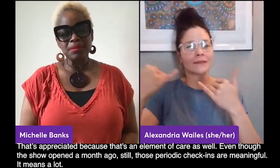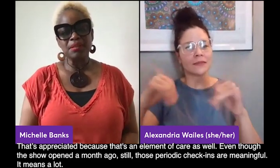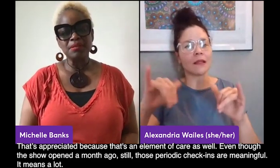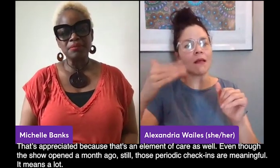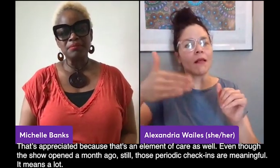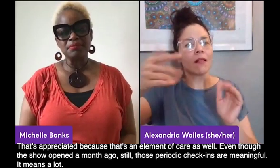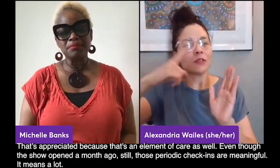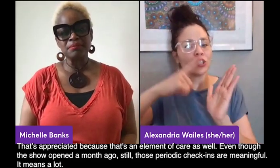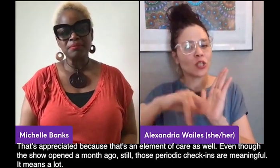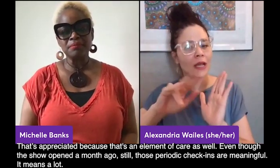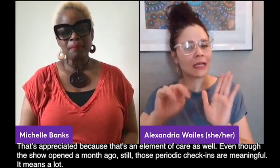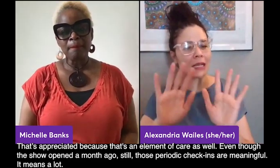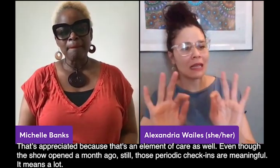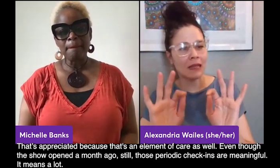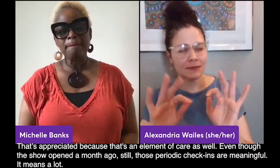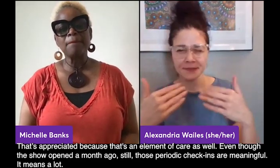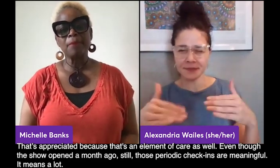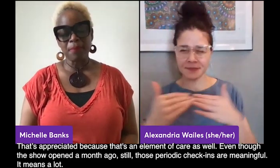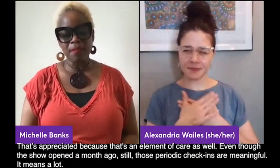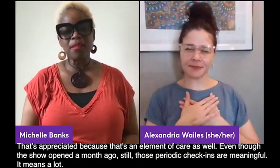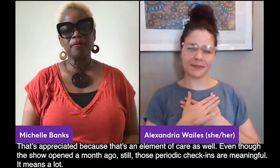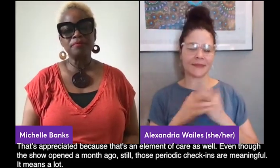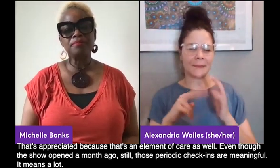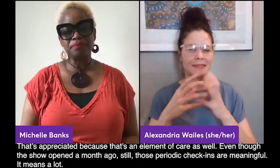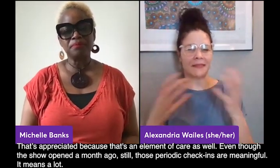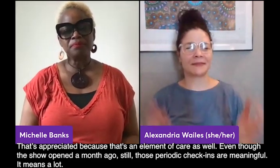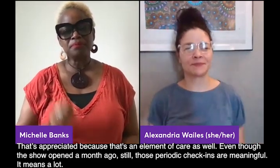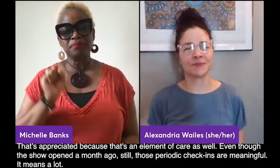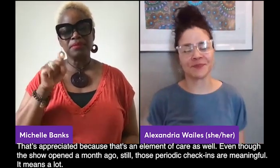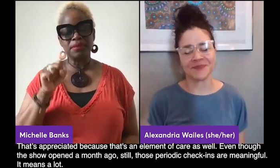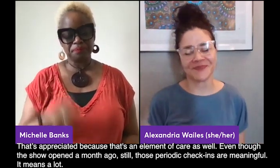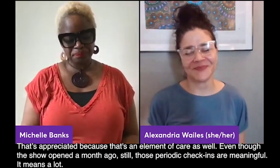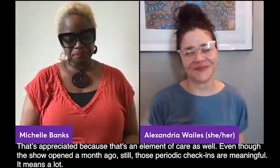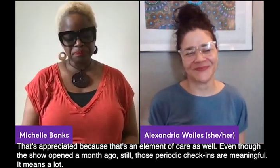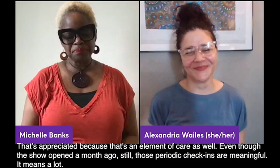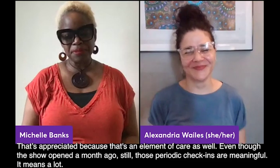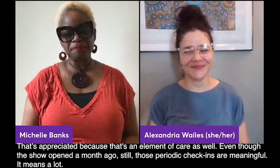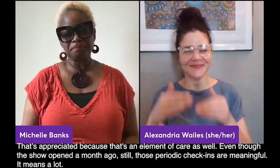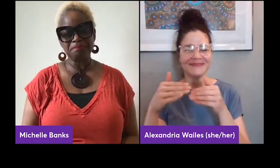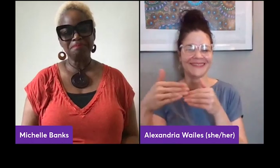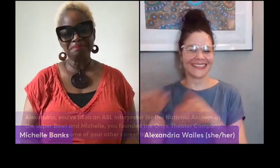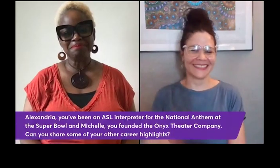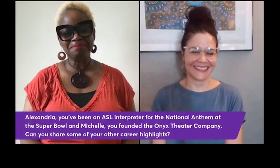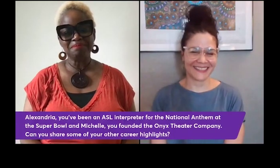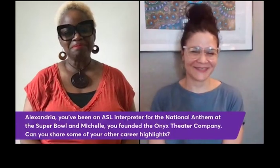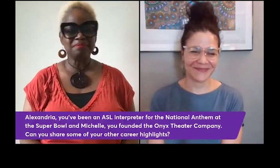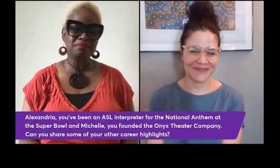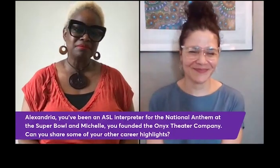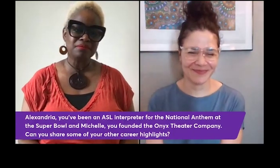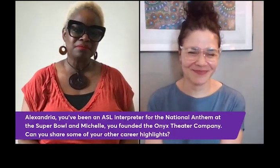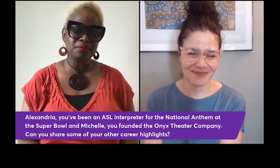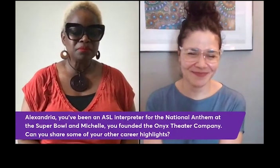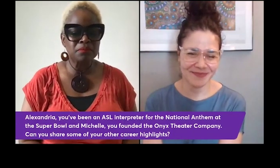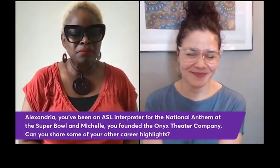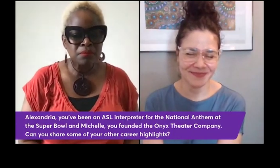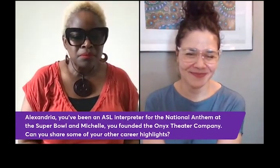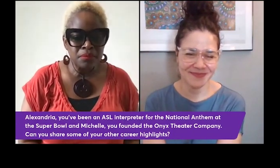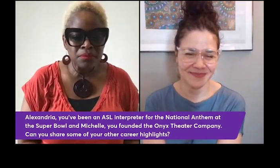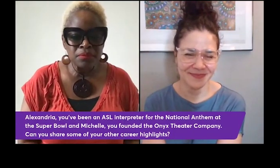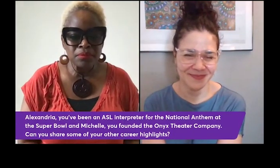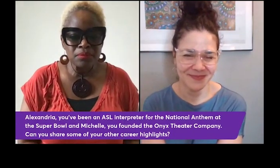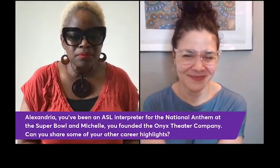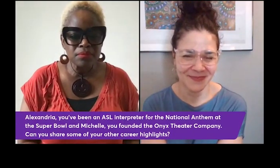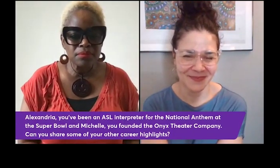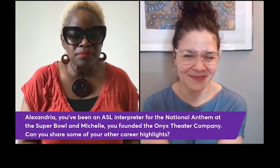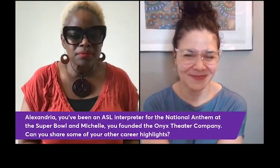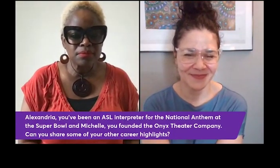are meaningful. It means a lot. Yes. Next question. Alexandria, you've been an ASL interpreter